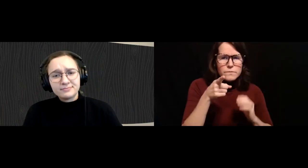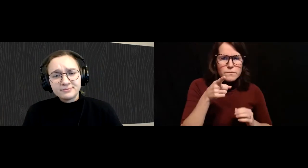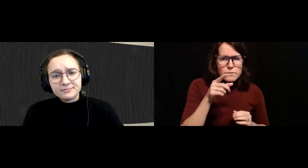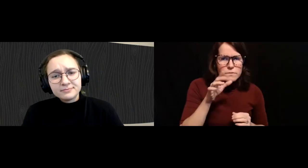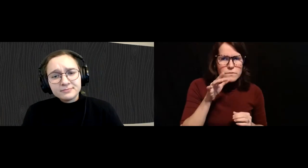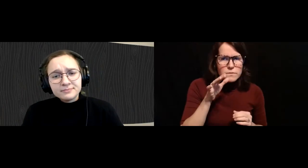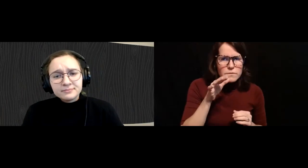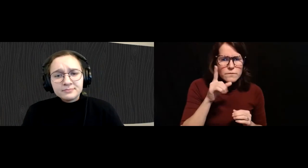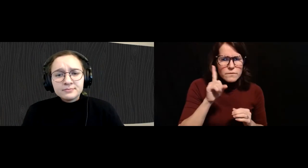anything?